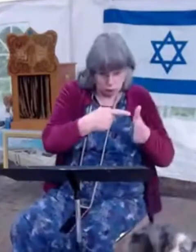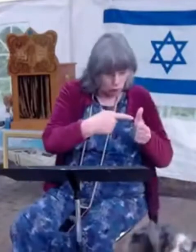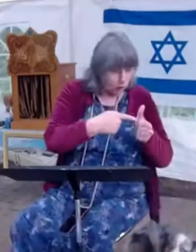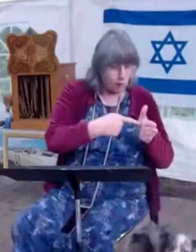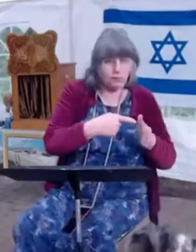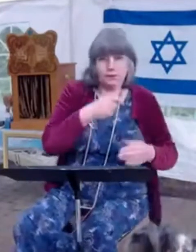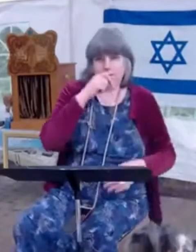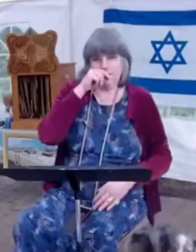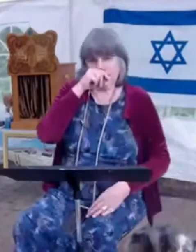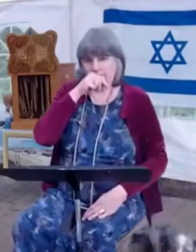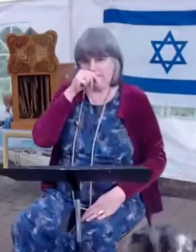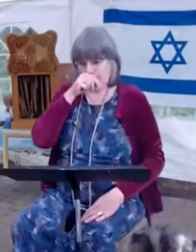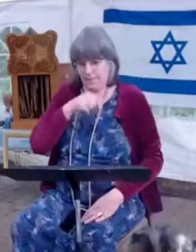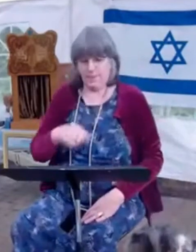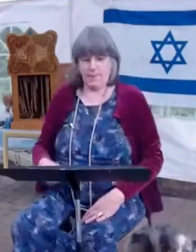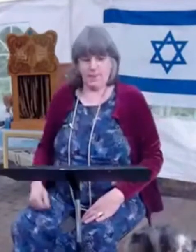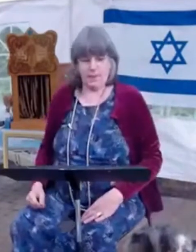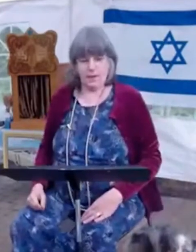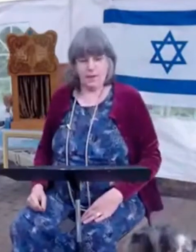I'm going